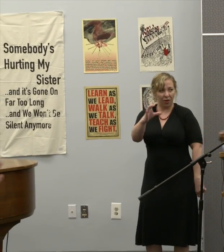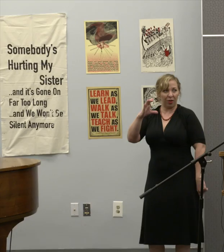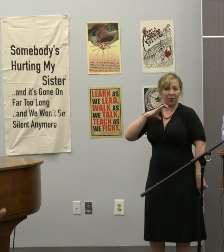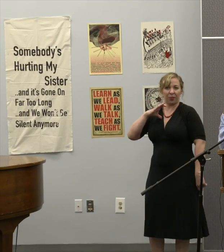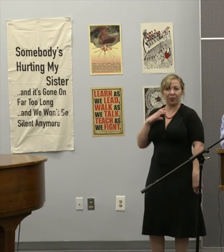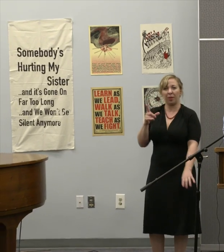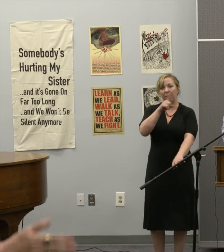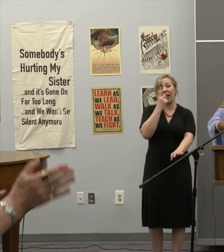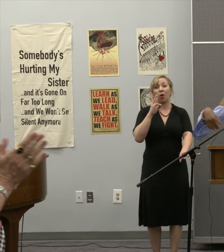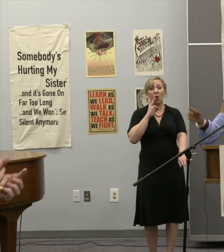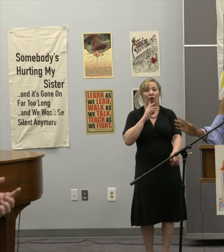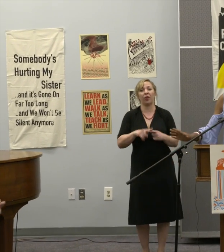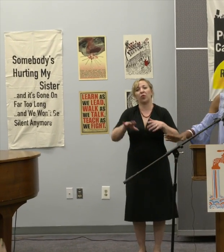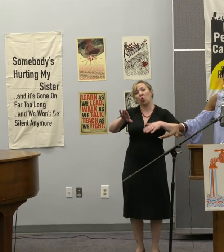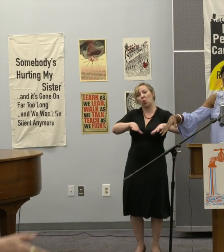backwater.